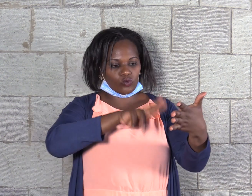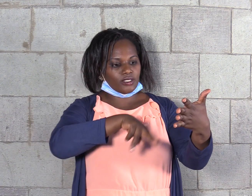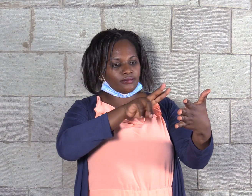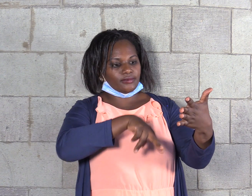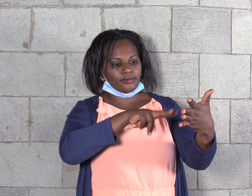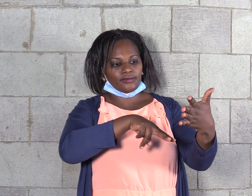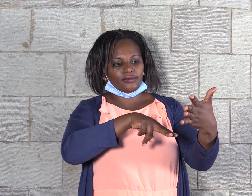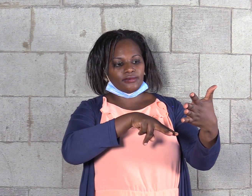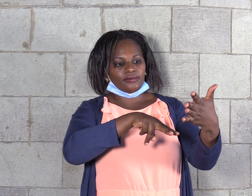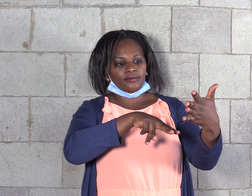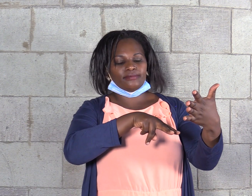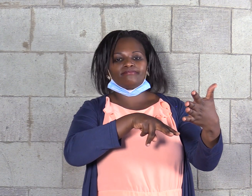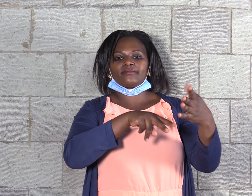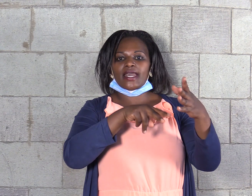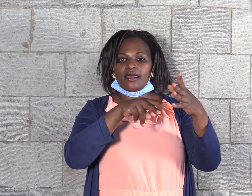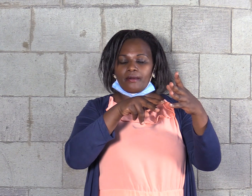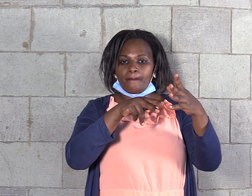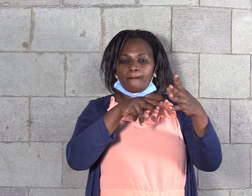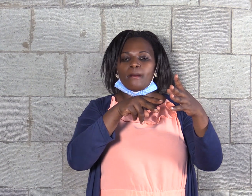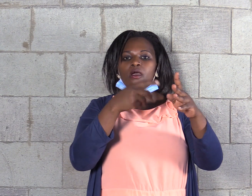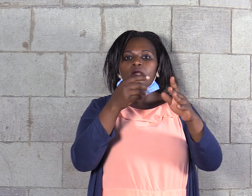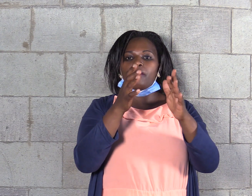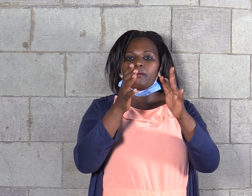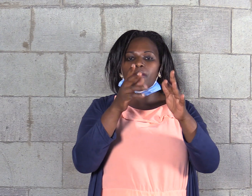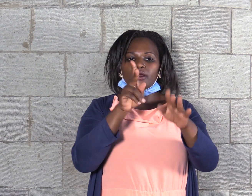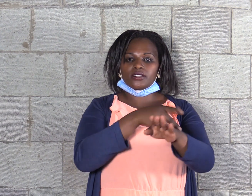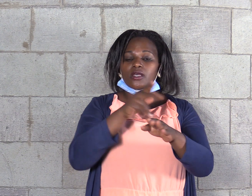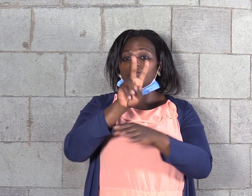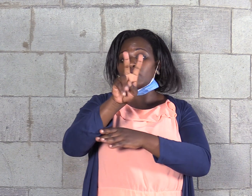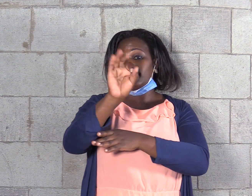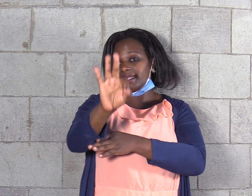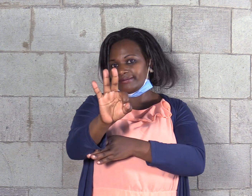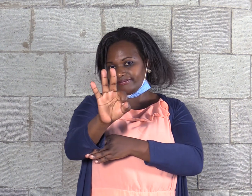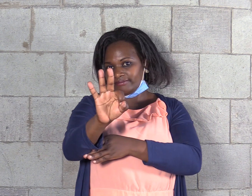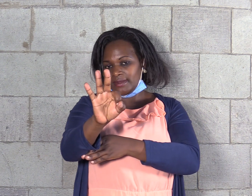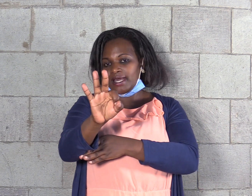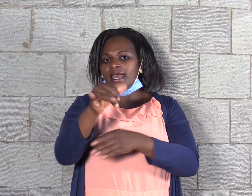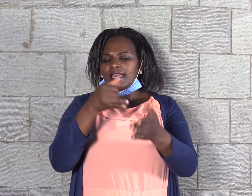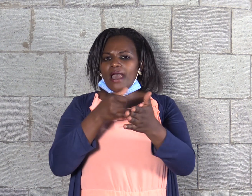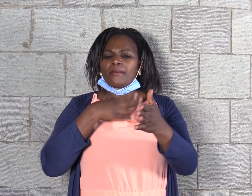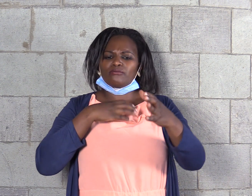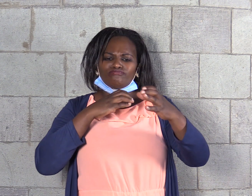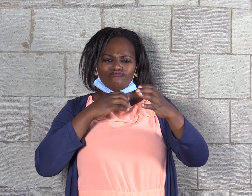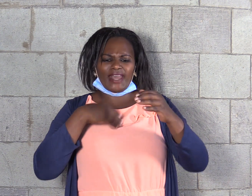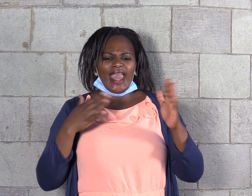to start our day today with the book, with the Psalms 23, because it has been communicating to me in this